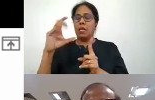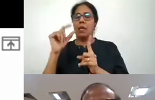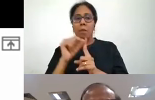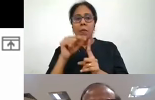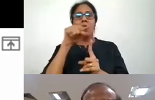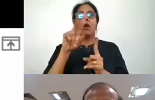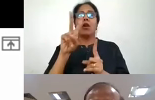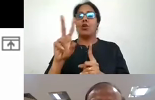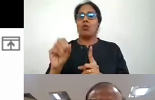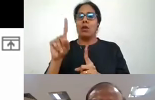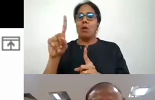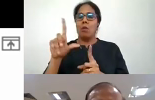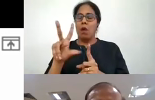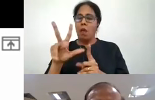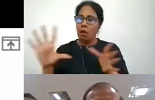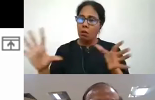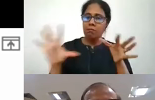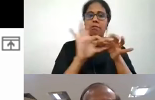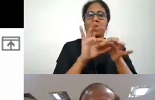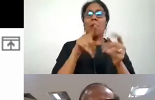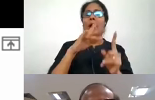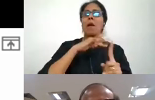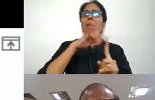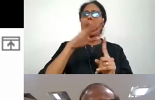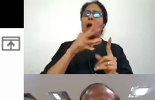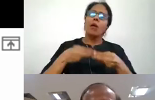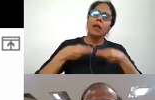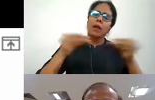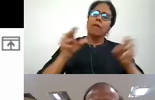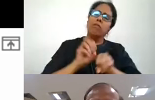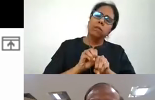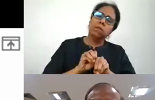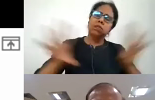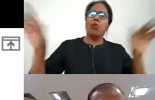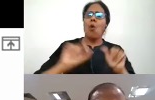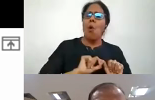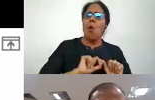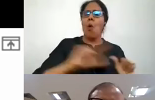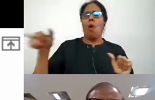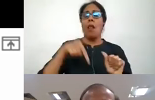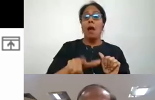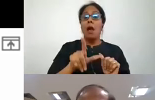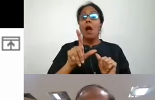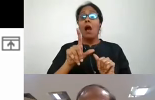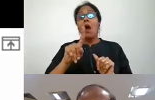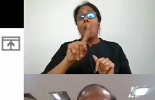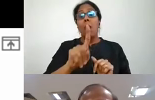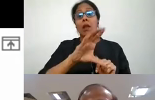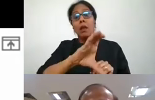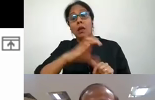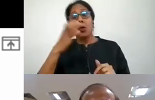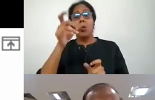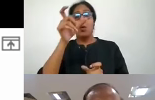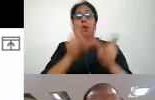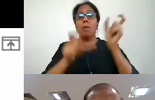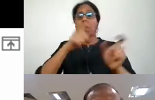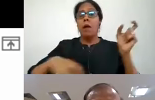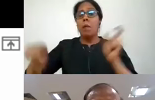provisioning broadband for all by 2020, and also providing 10 million public Wi-Fi hotspots by 2022.